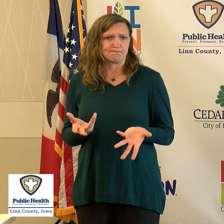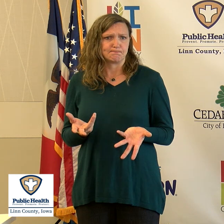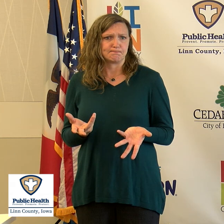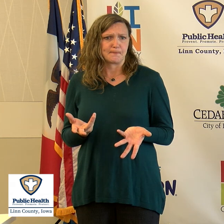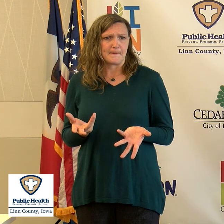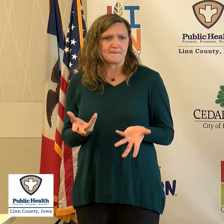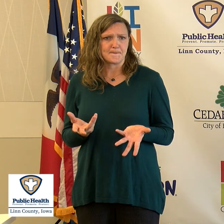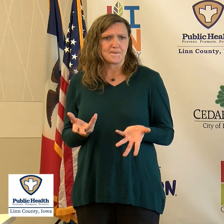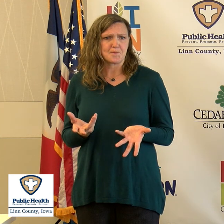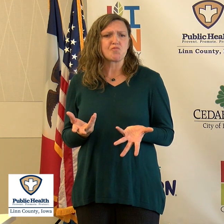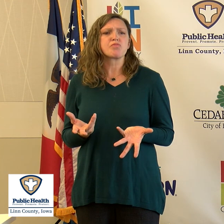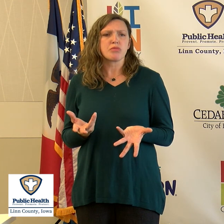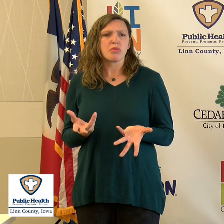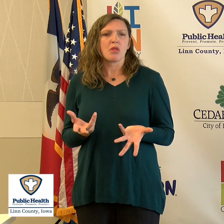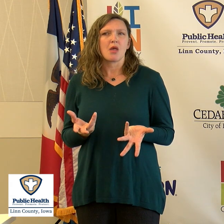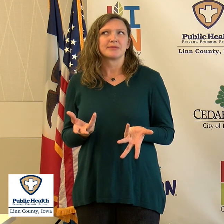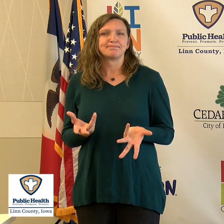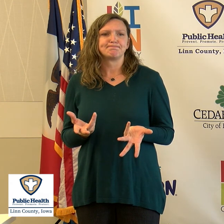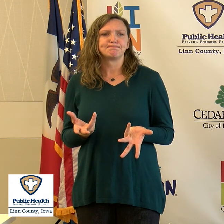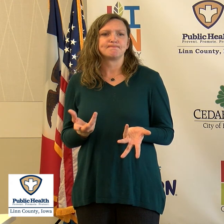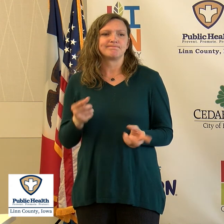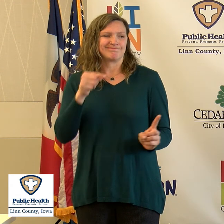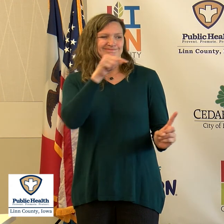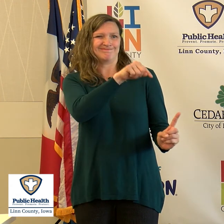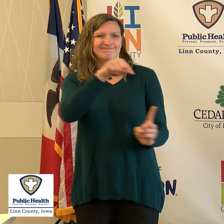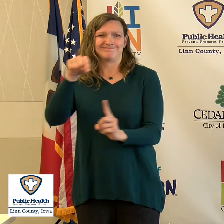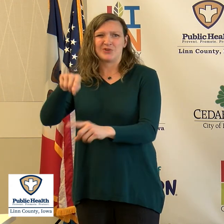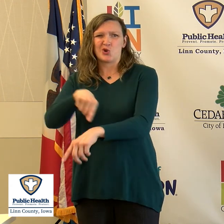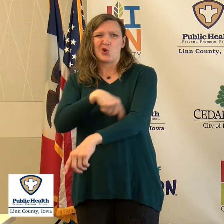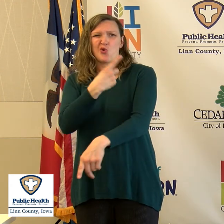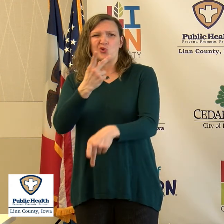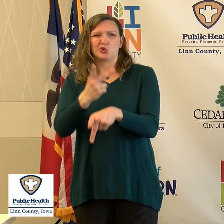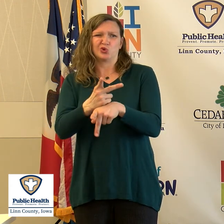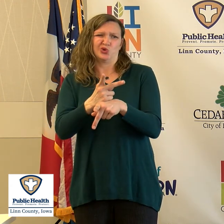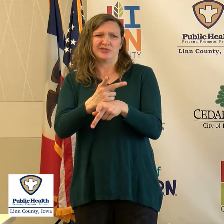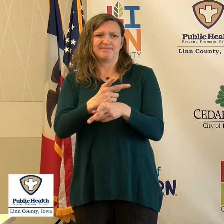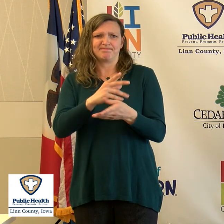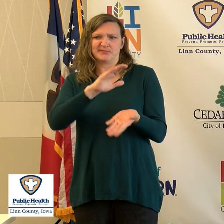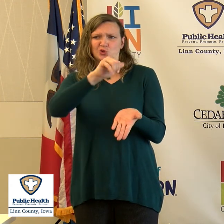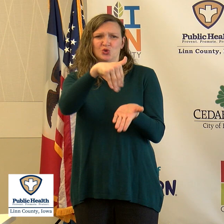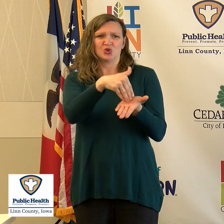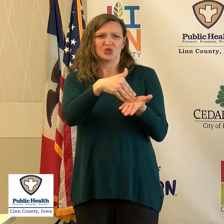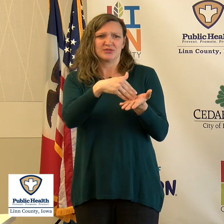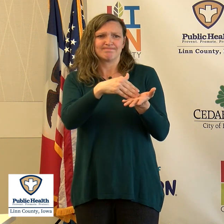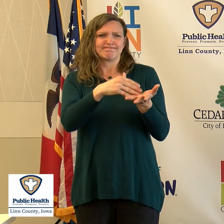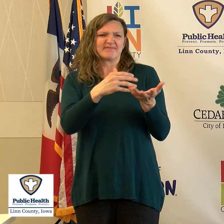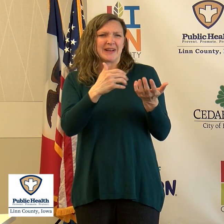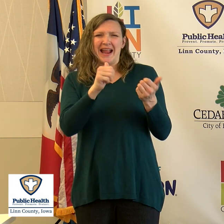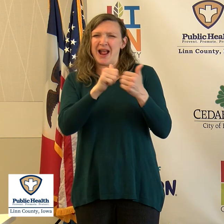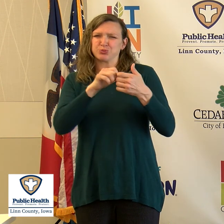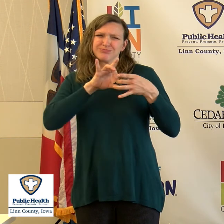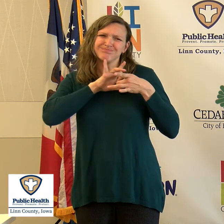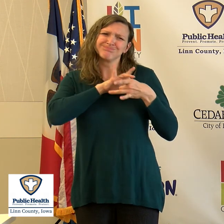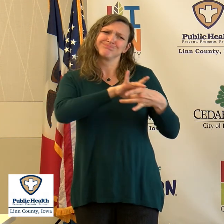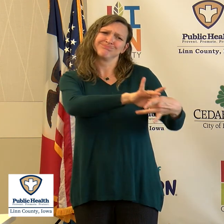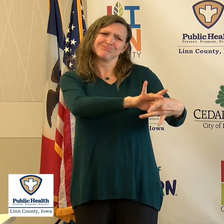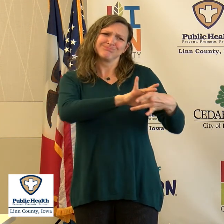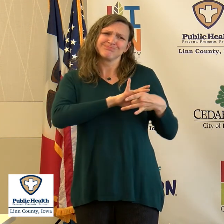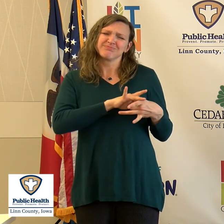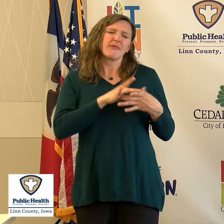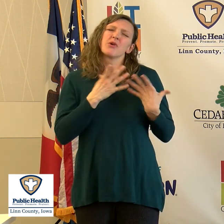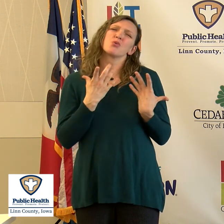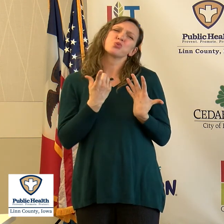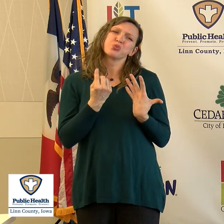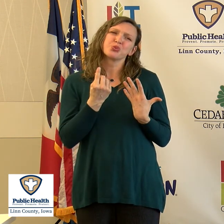those long-term care facilities, Yes. Experiencing an outbreak and working with them until their situation's resolved. Right. Could you offer more details? What sort of steps are you having